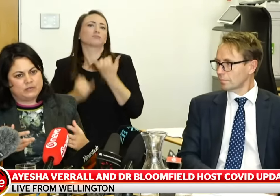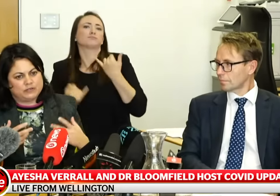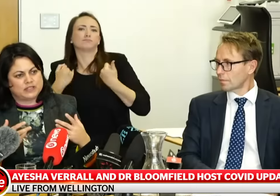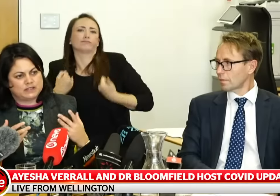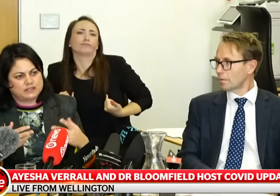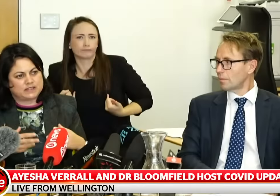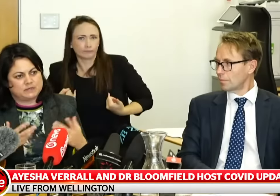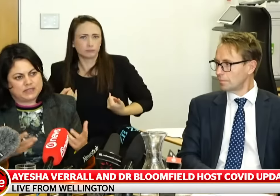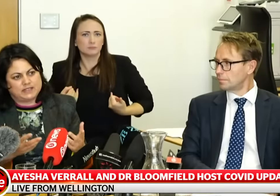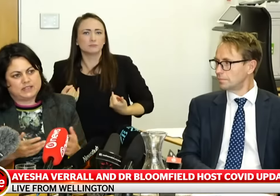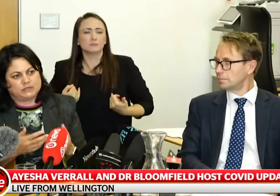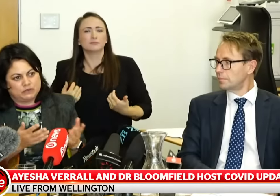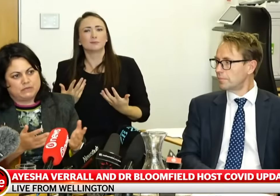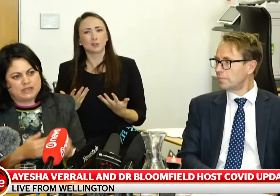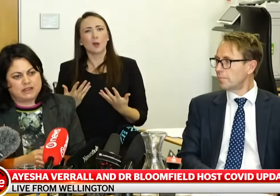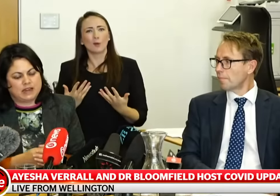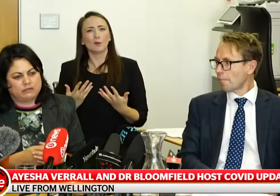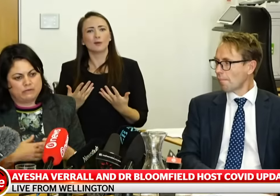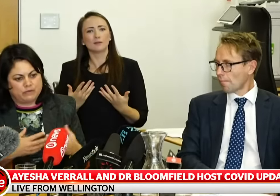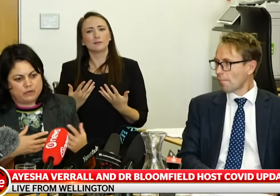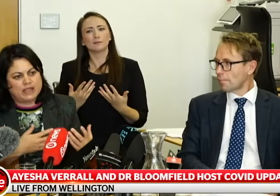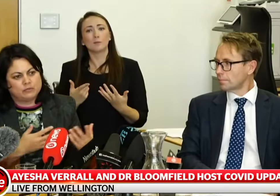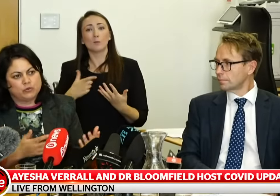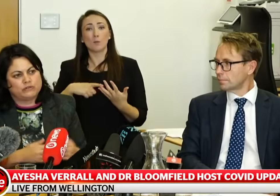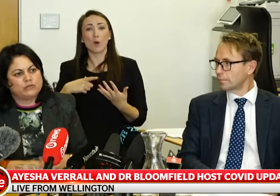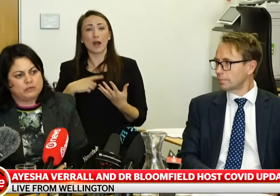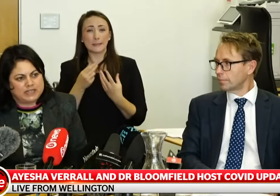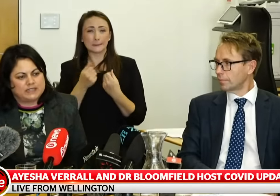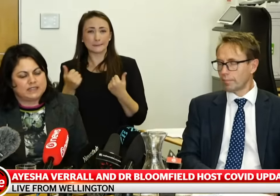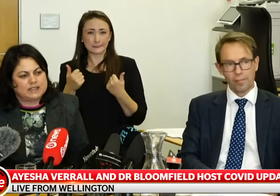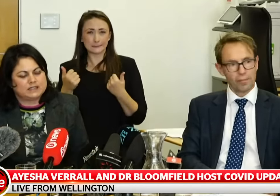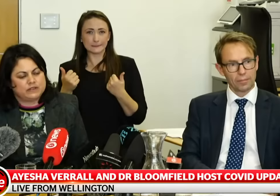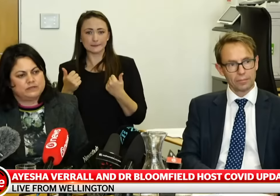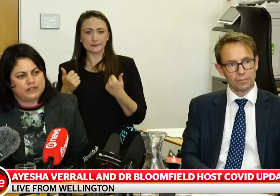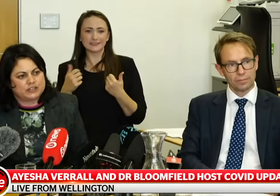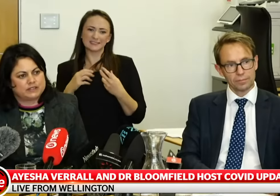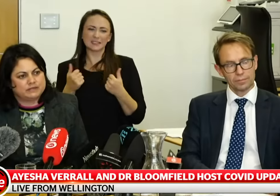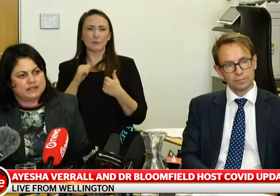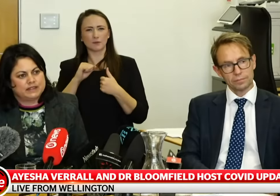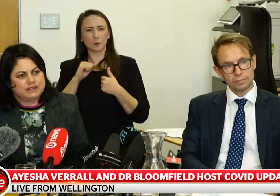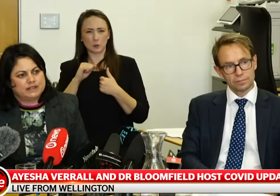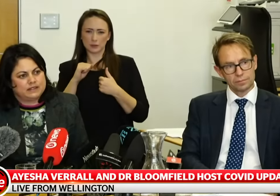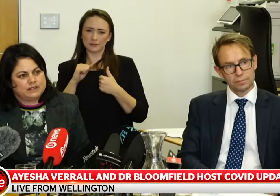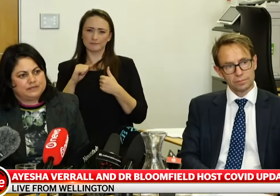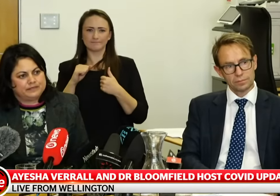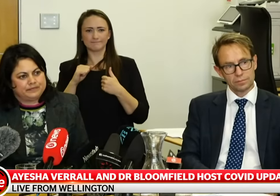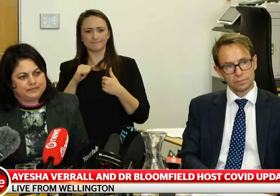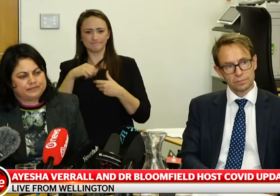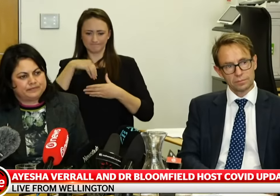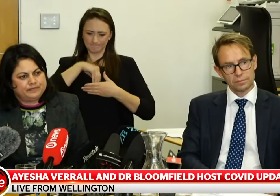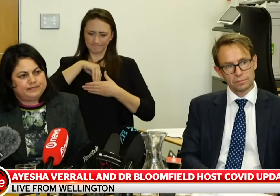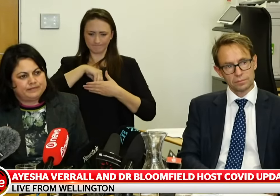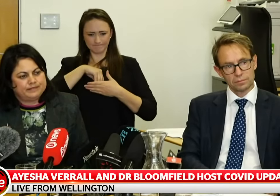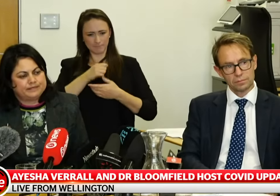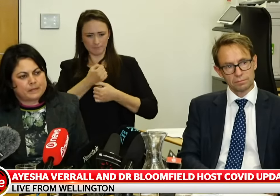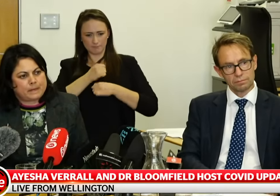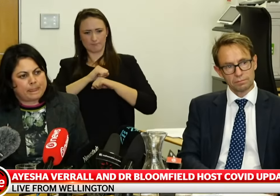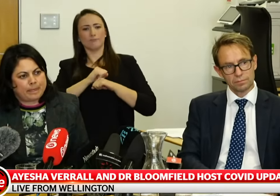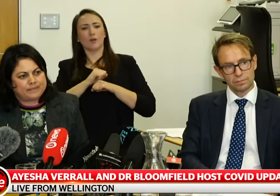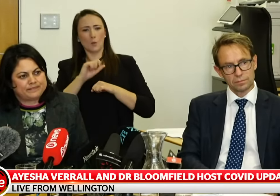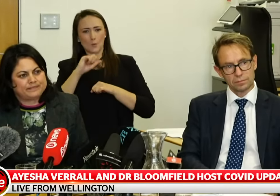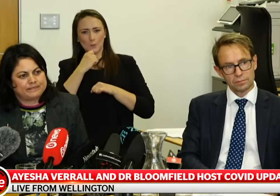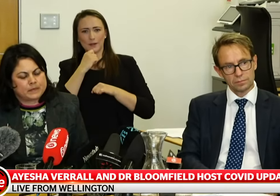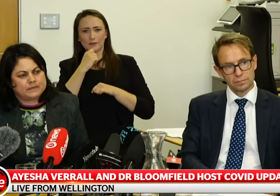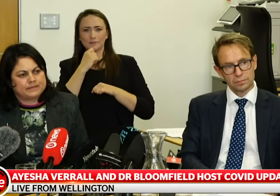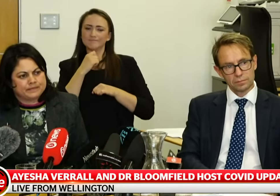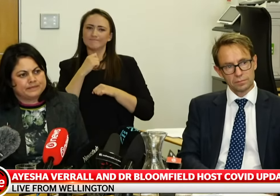cells of the immune system, T cells, remain important for protecting against severe infection. So that would be one of the mechanisms, obviously, if there's something